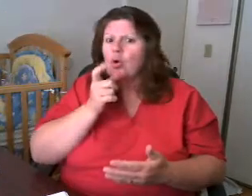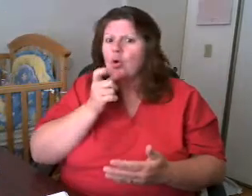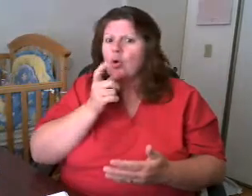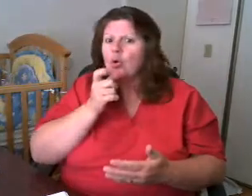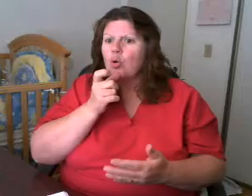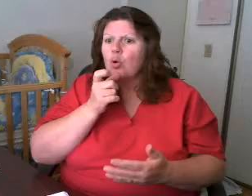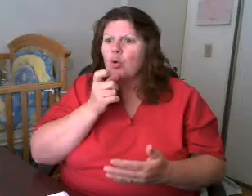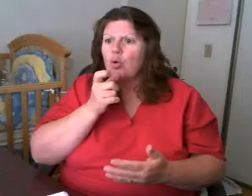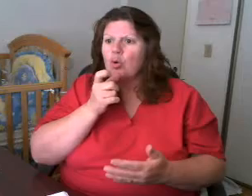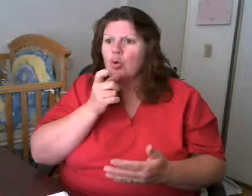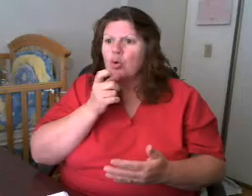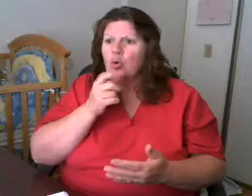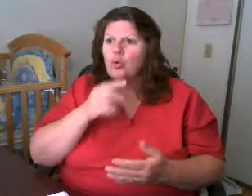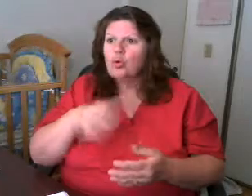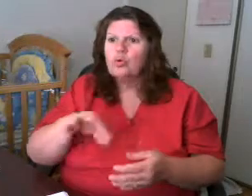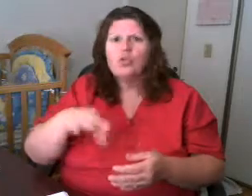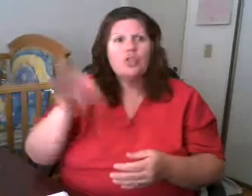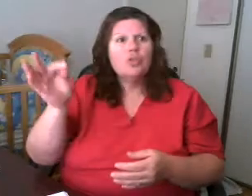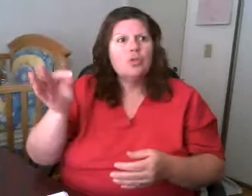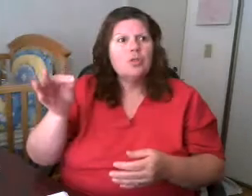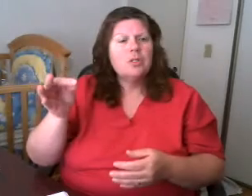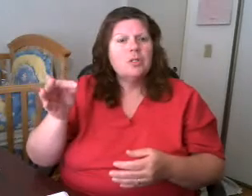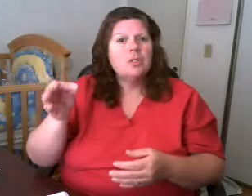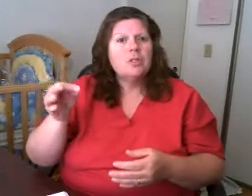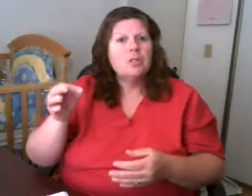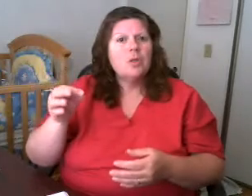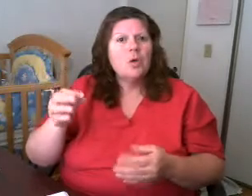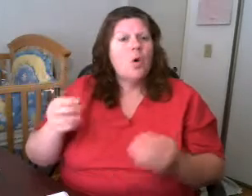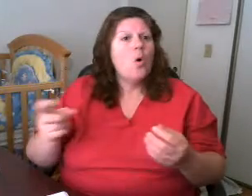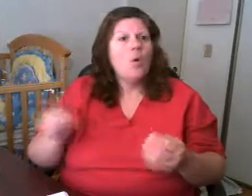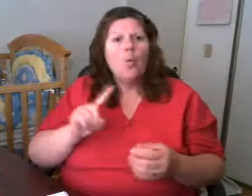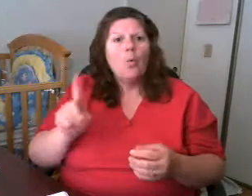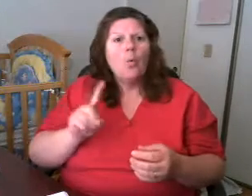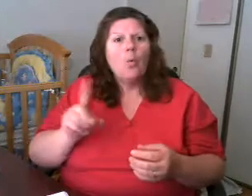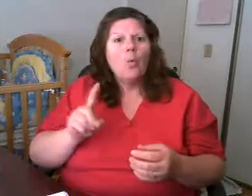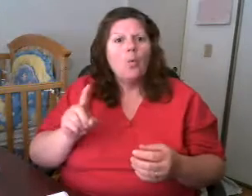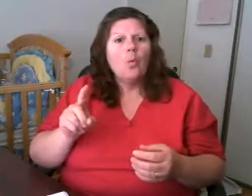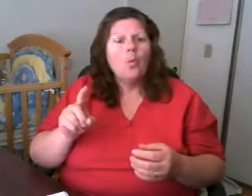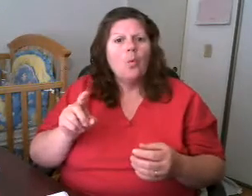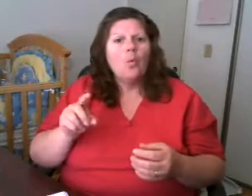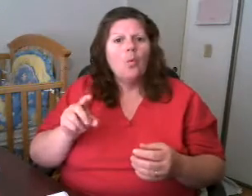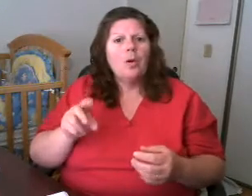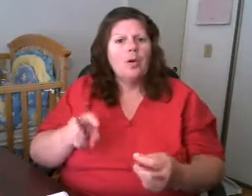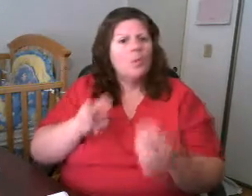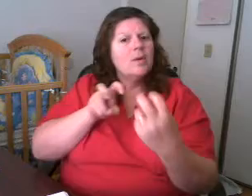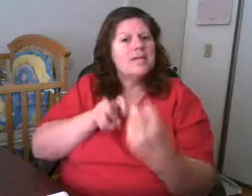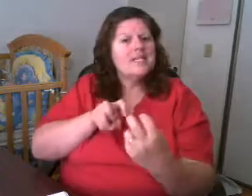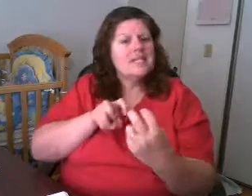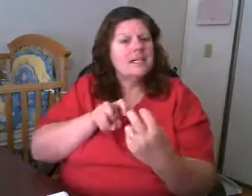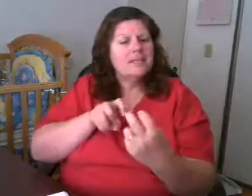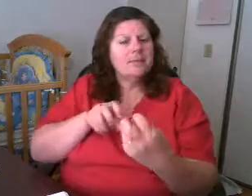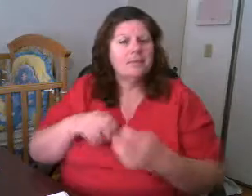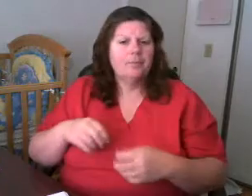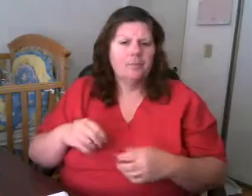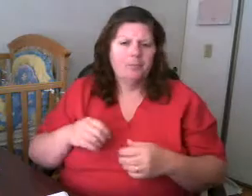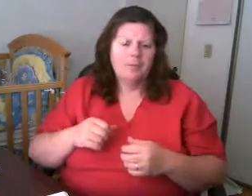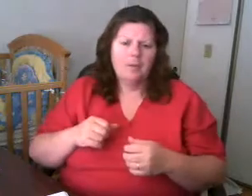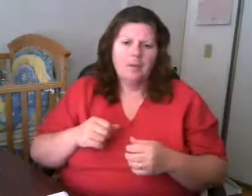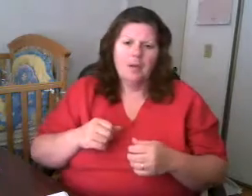does the hearing person, or how does that get facilitated appropriately? Okay. What are the goals of the parties involved?